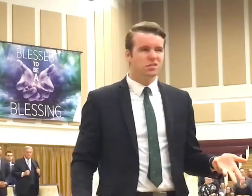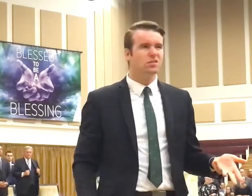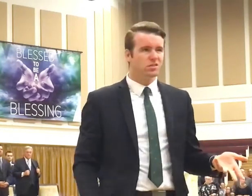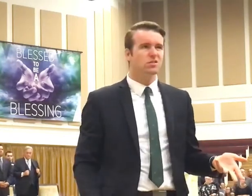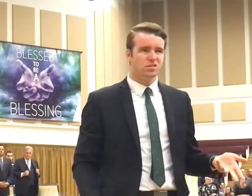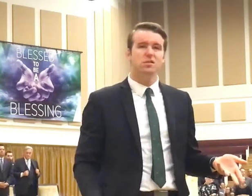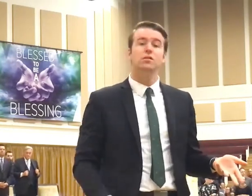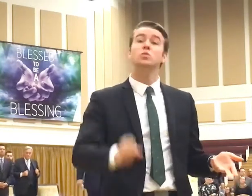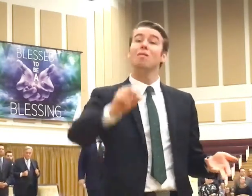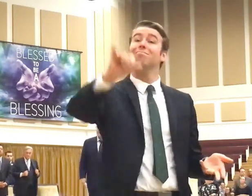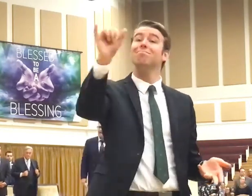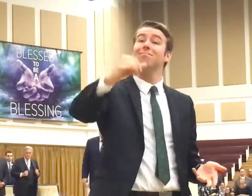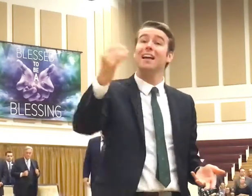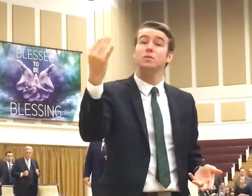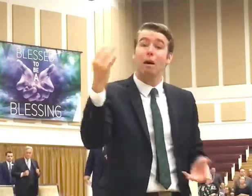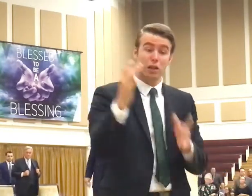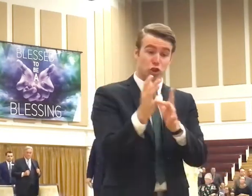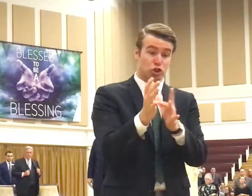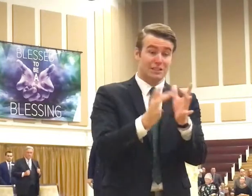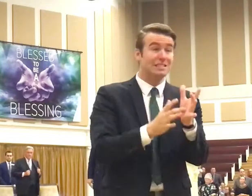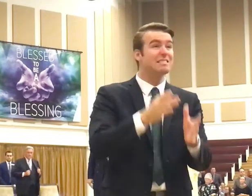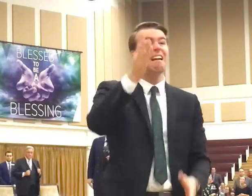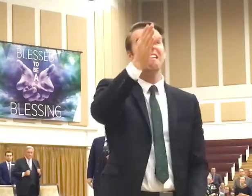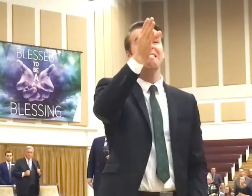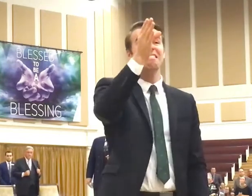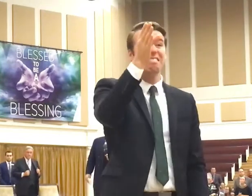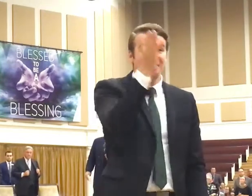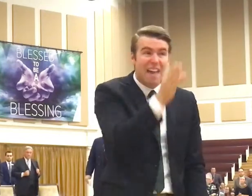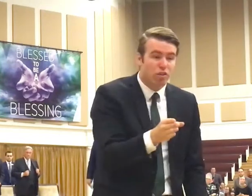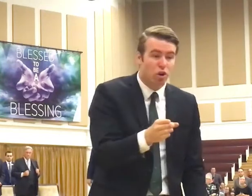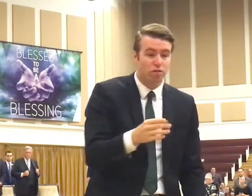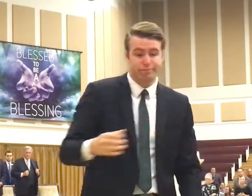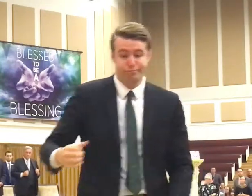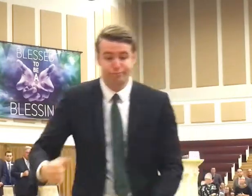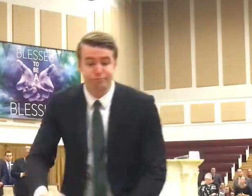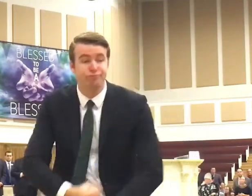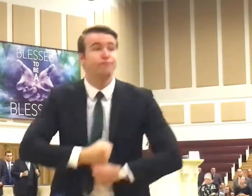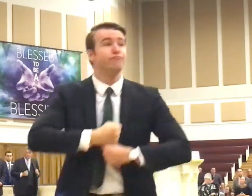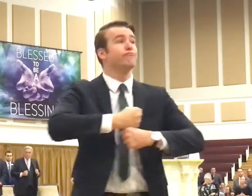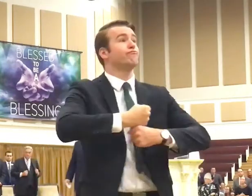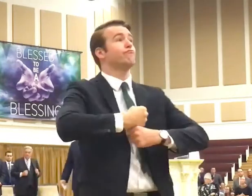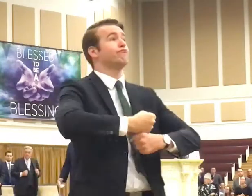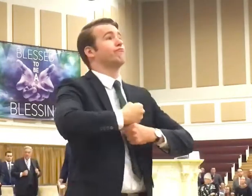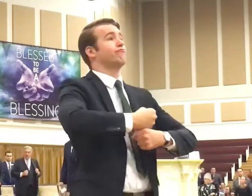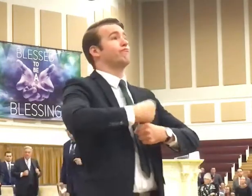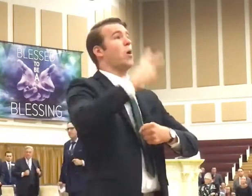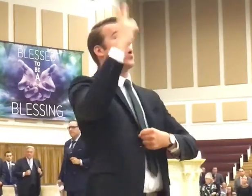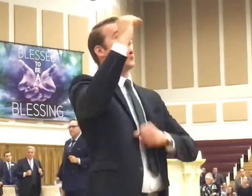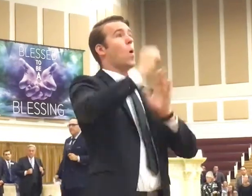That's why Jesus never carried a protest sign against abortion.